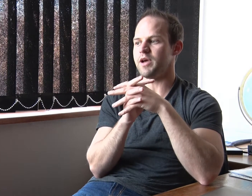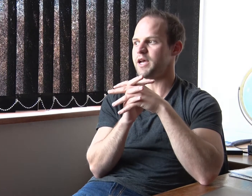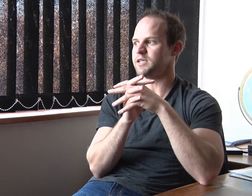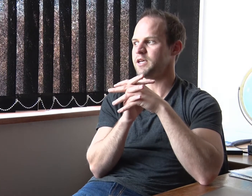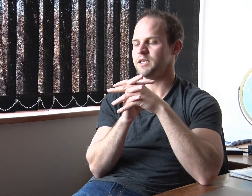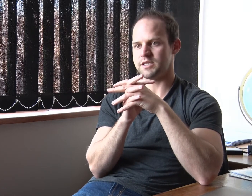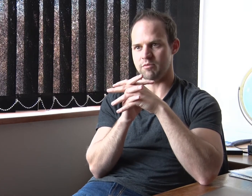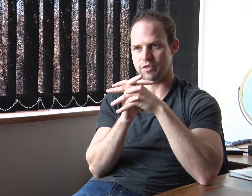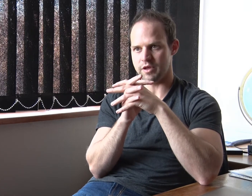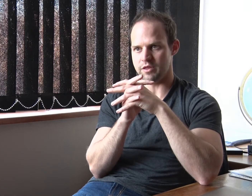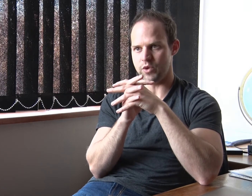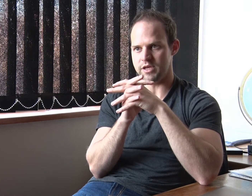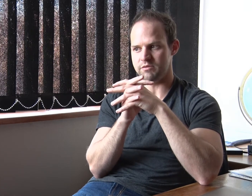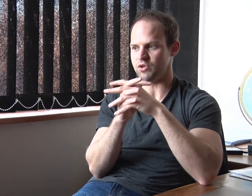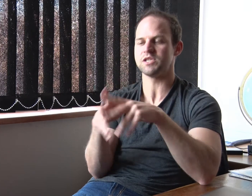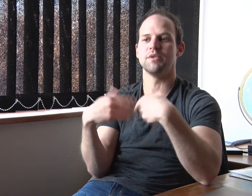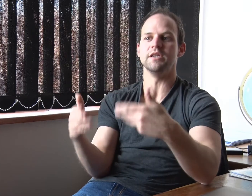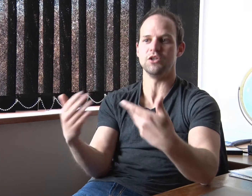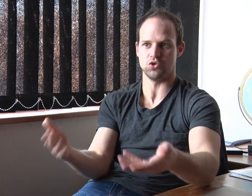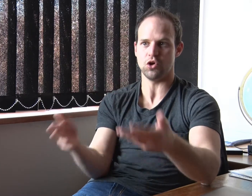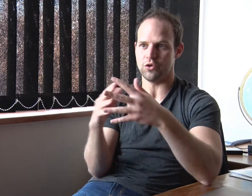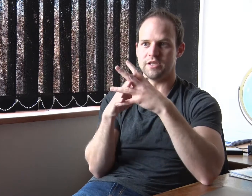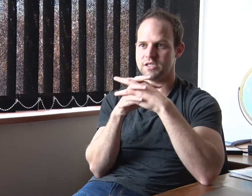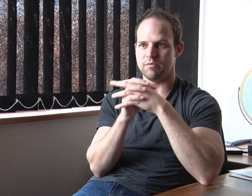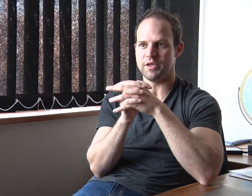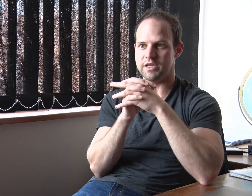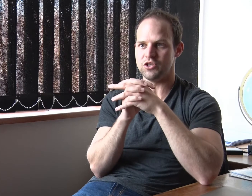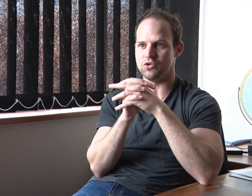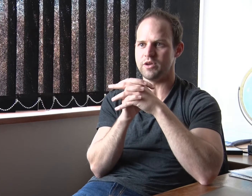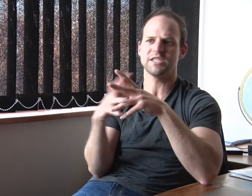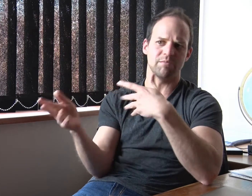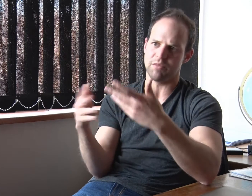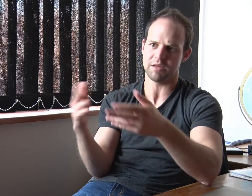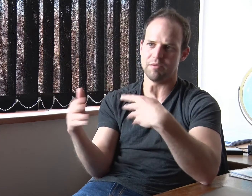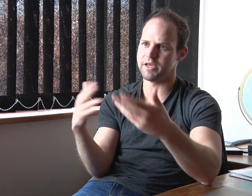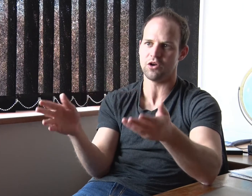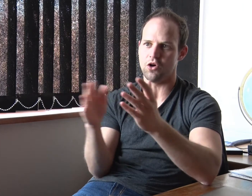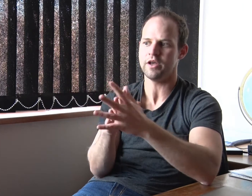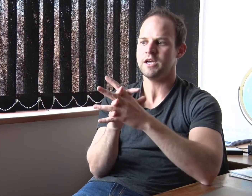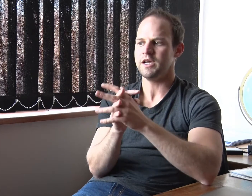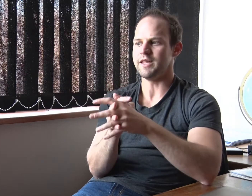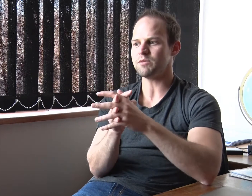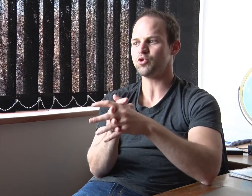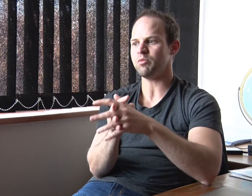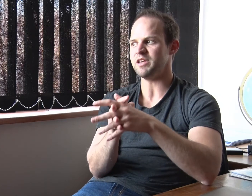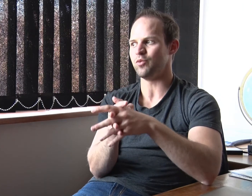as something that we simply need to tolerate and simply need to accept about other people and get along, that's a problem if we